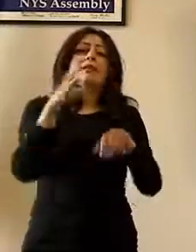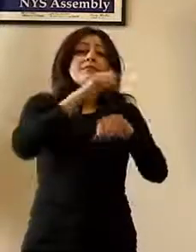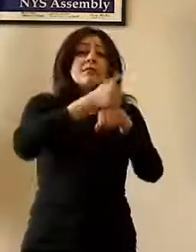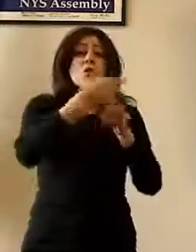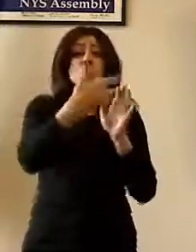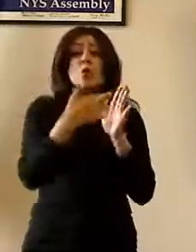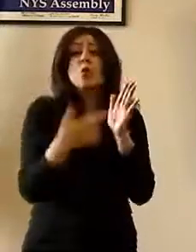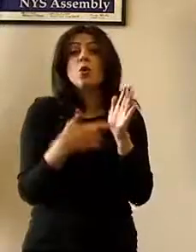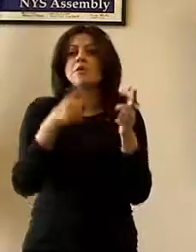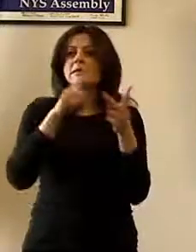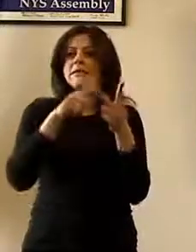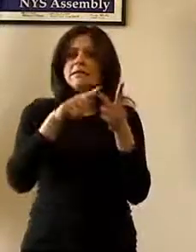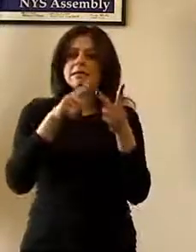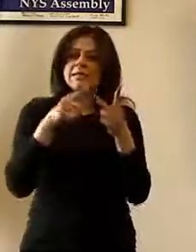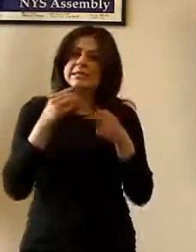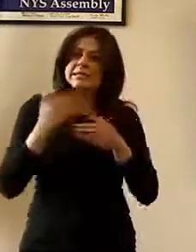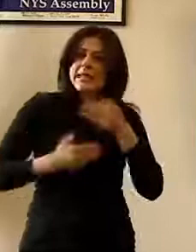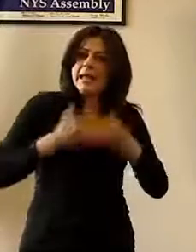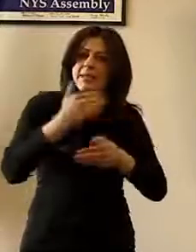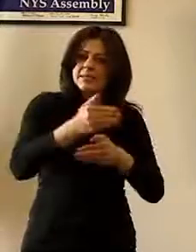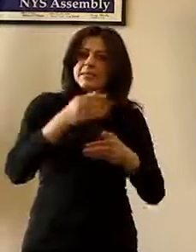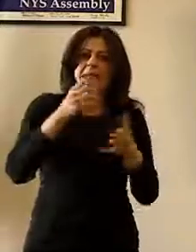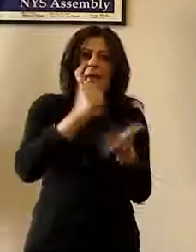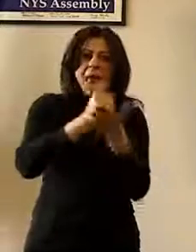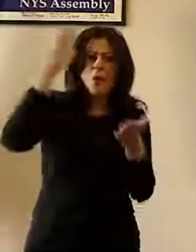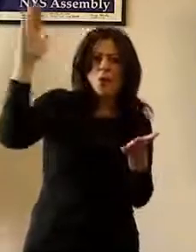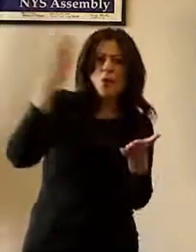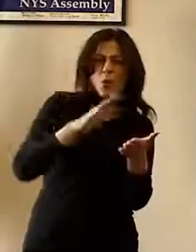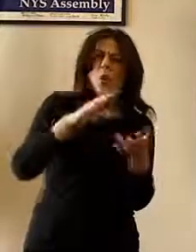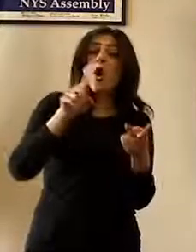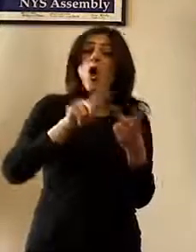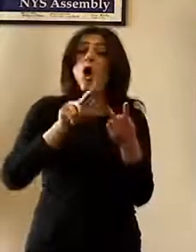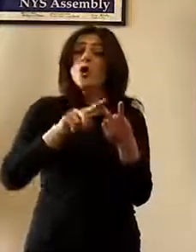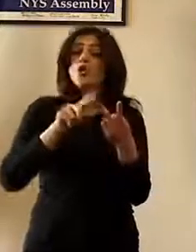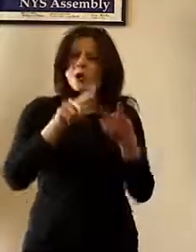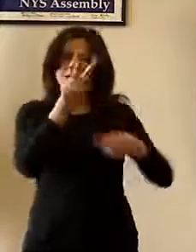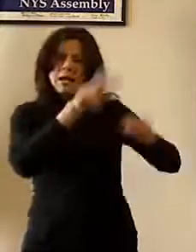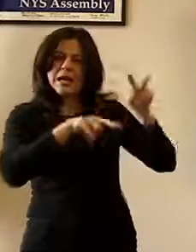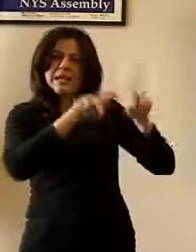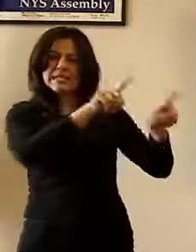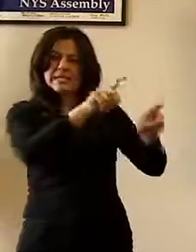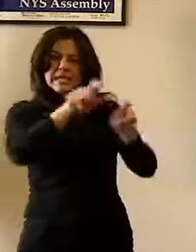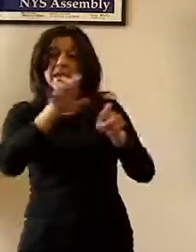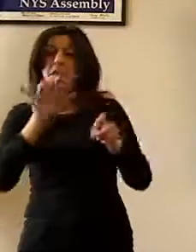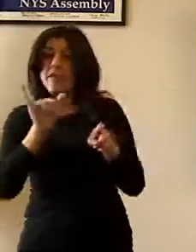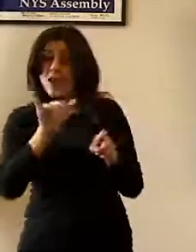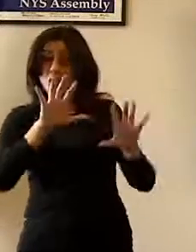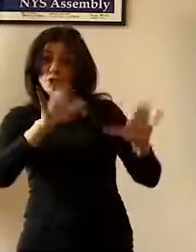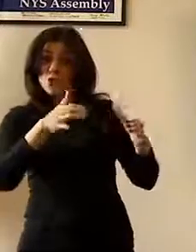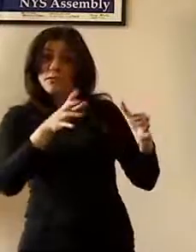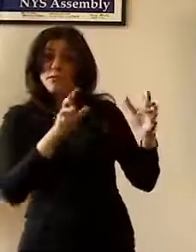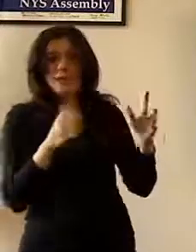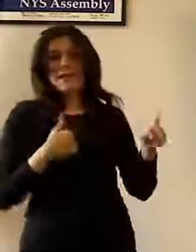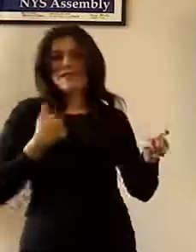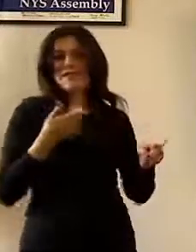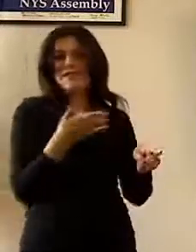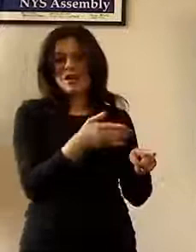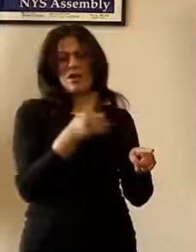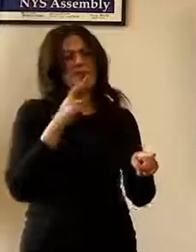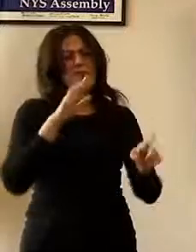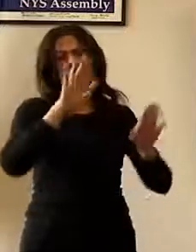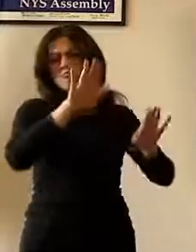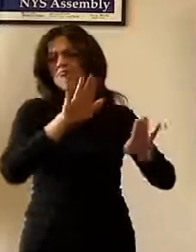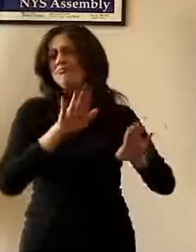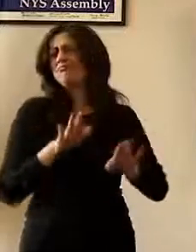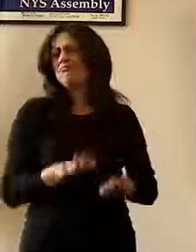and procedures and mitigation steps and surveillance testing of their population, and they have done a wonderful job in